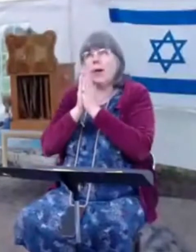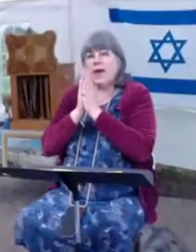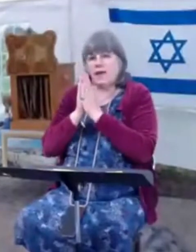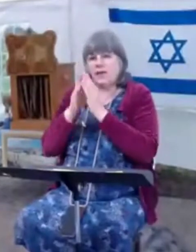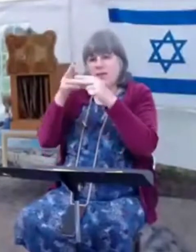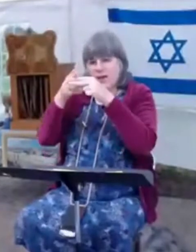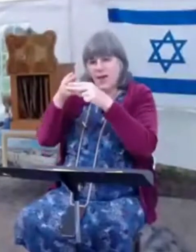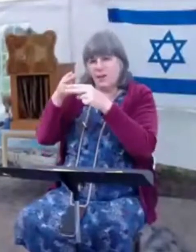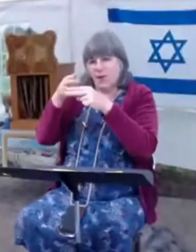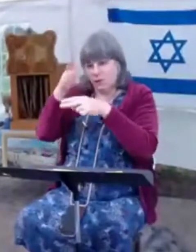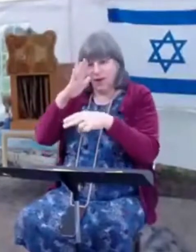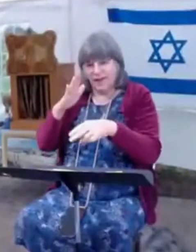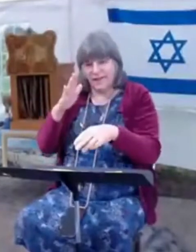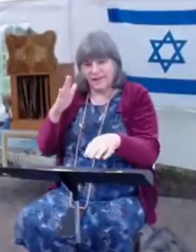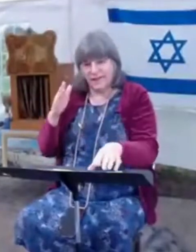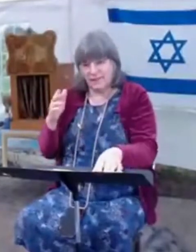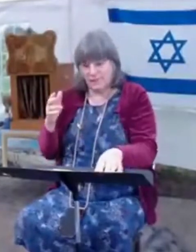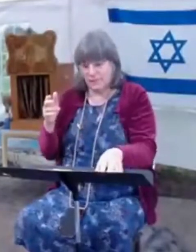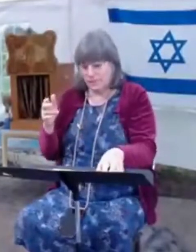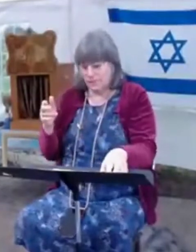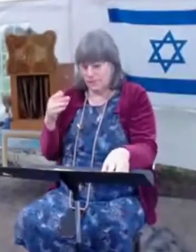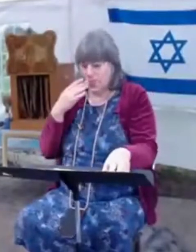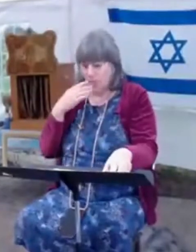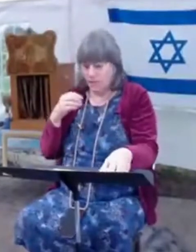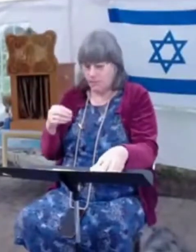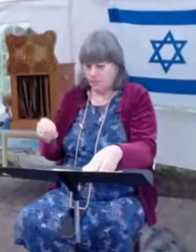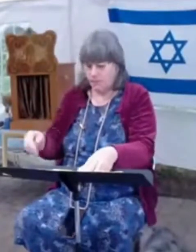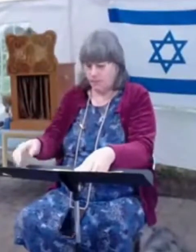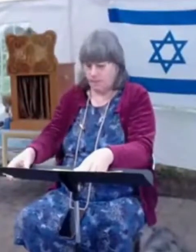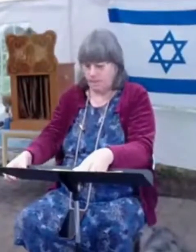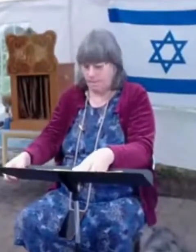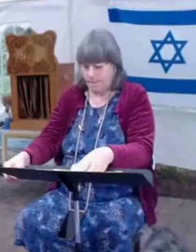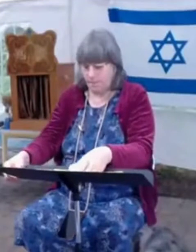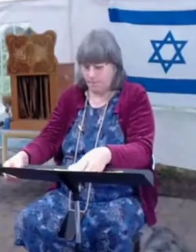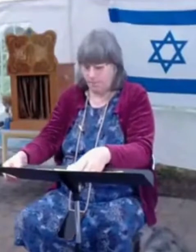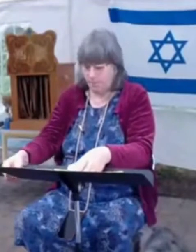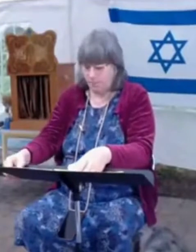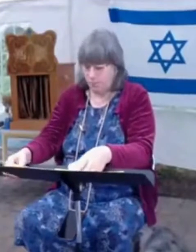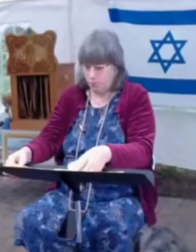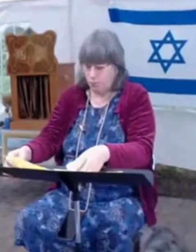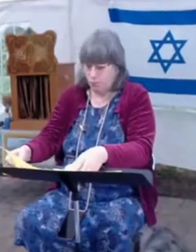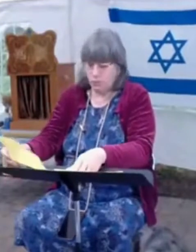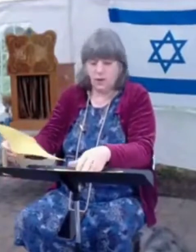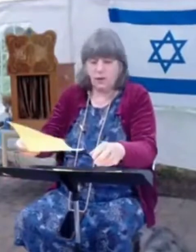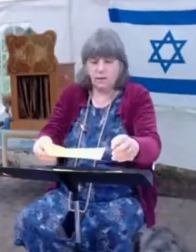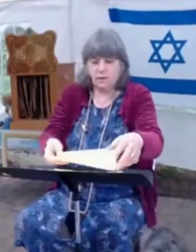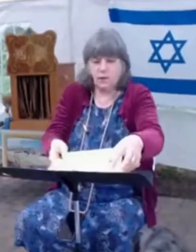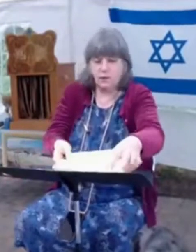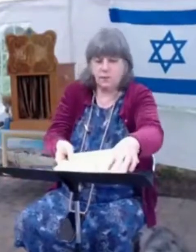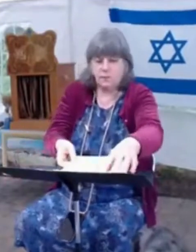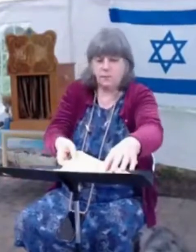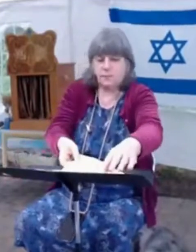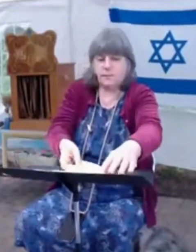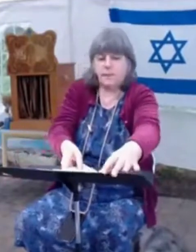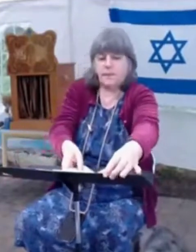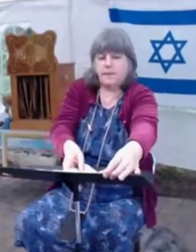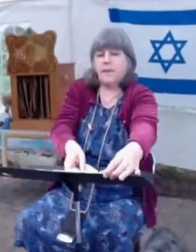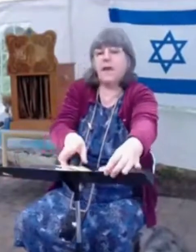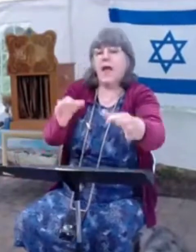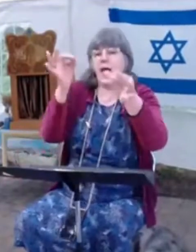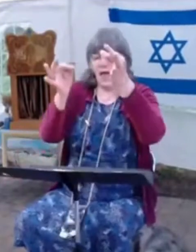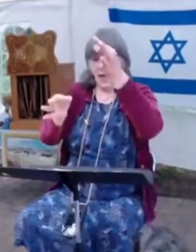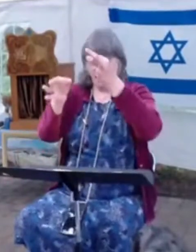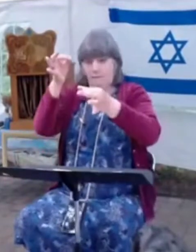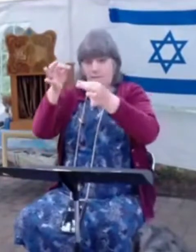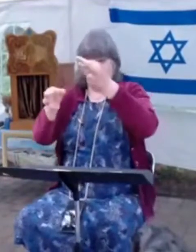there's many people who wrote a lot of stuff about it, but you can look at it yourself too. So then